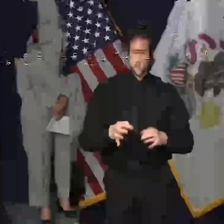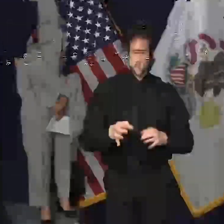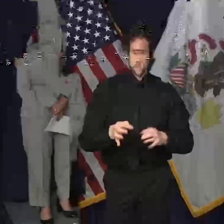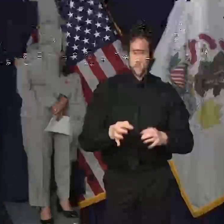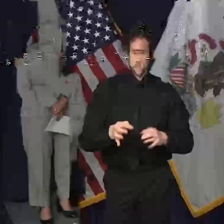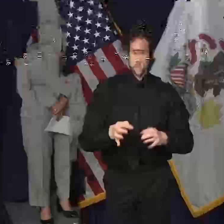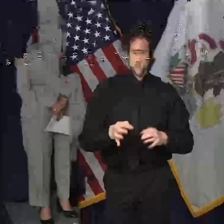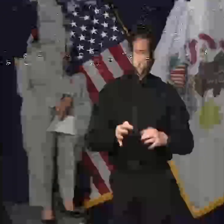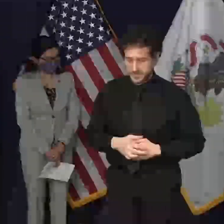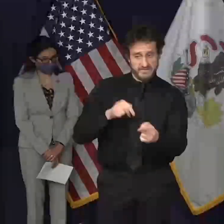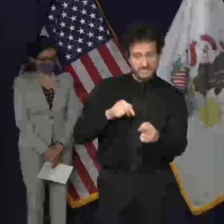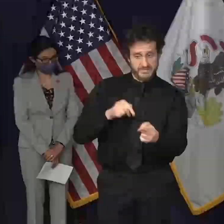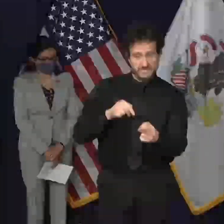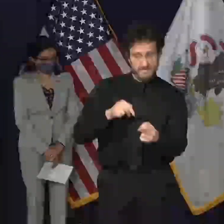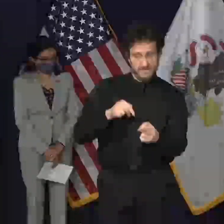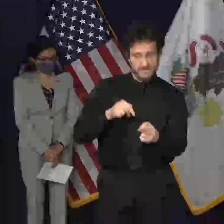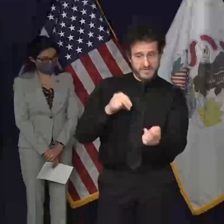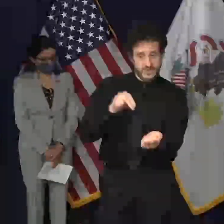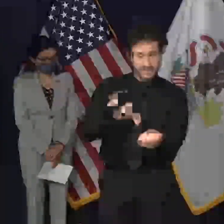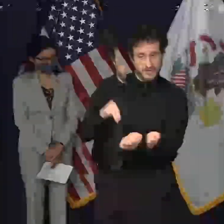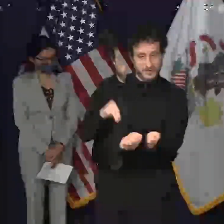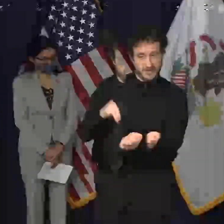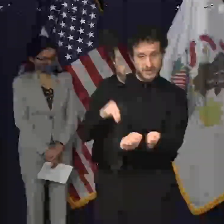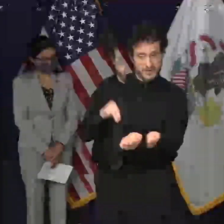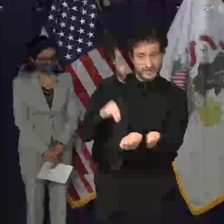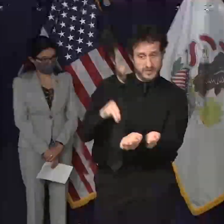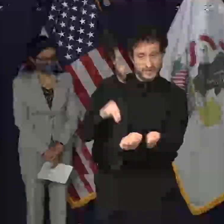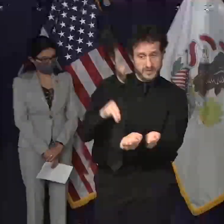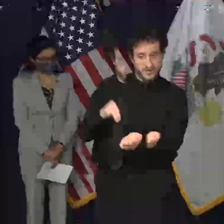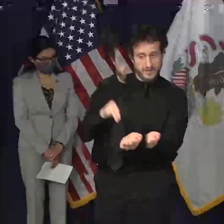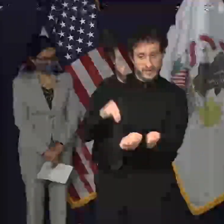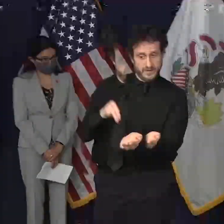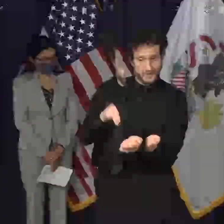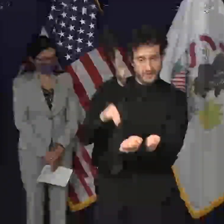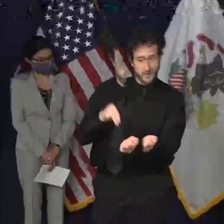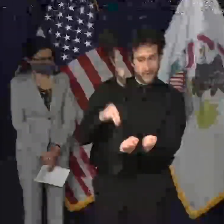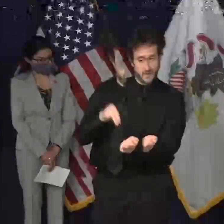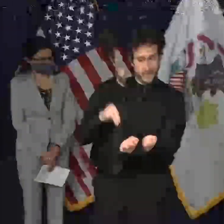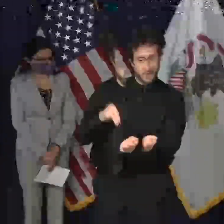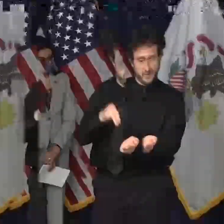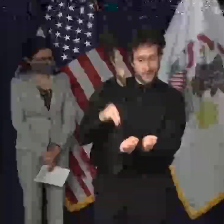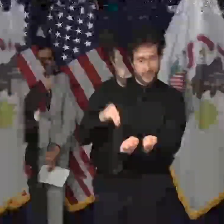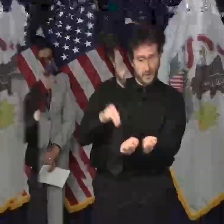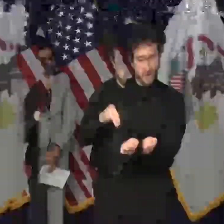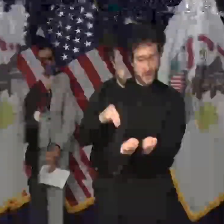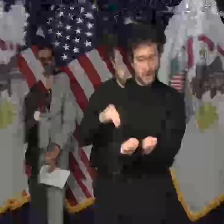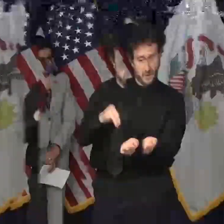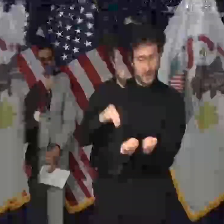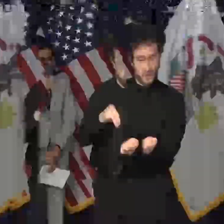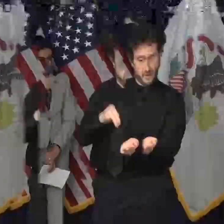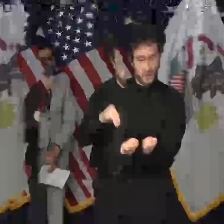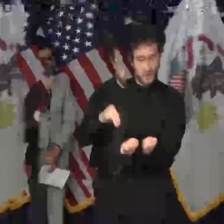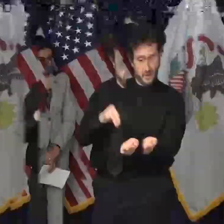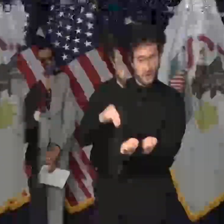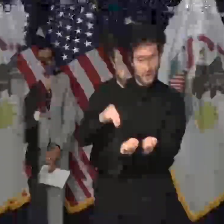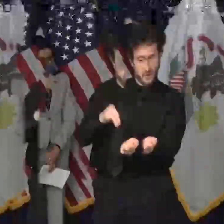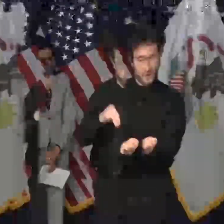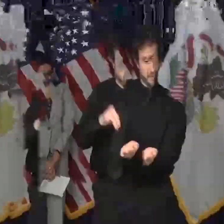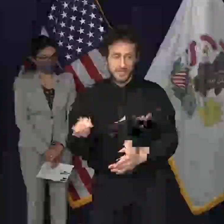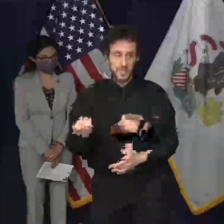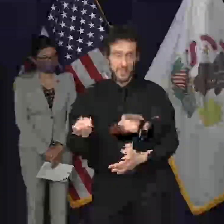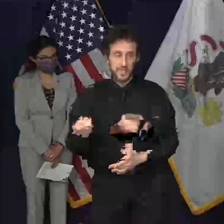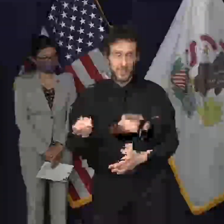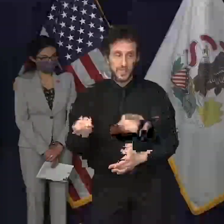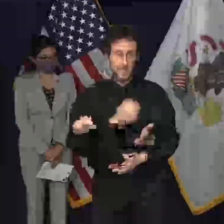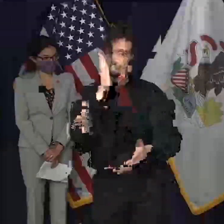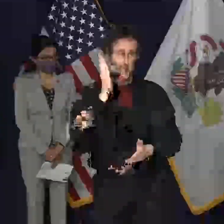that live in that area get sick and need a hospital, and they need a hospital bed, and they need an ICU bed, and they may